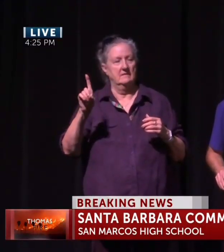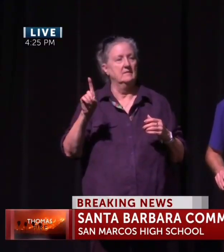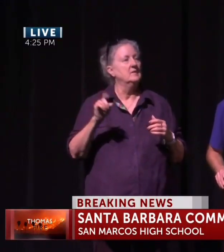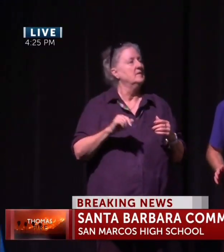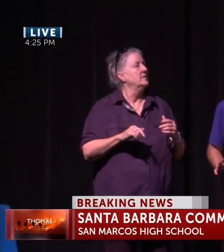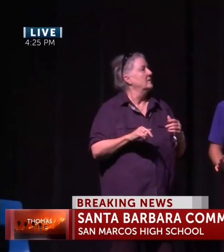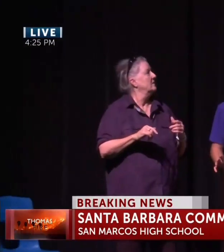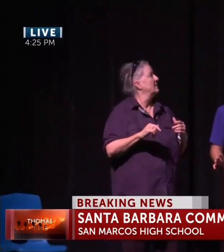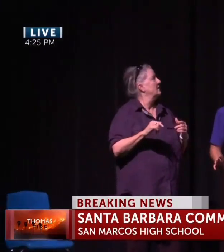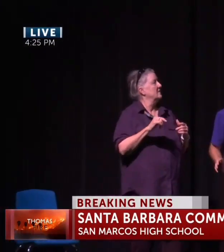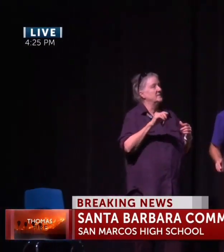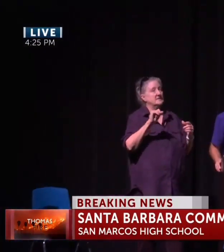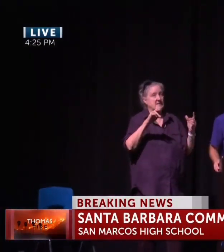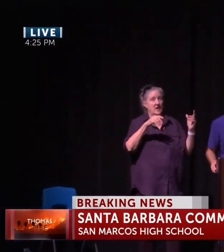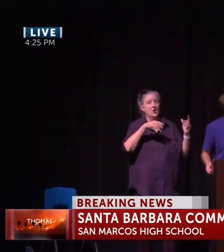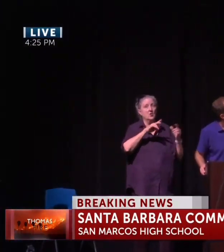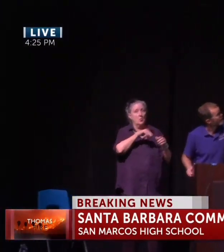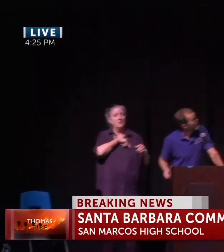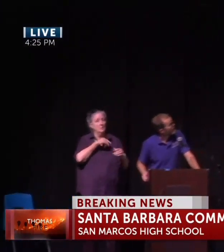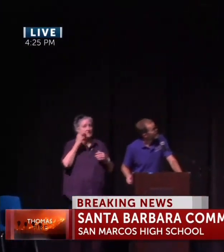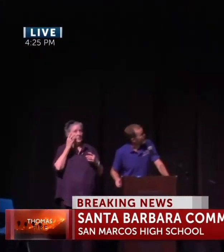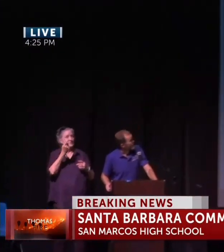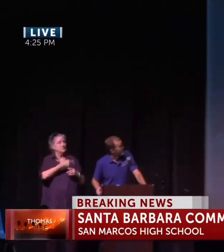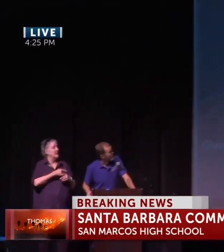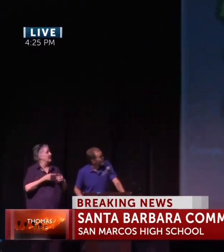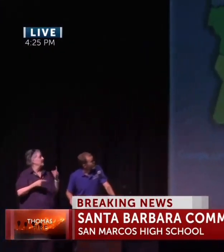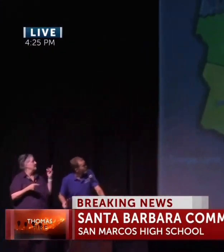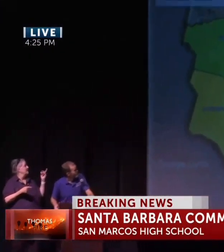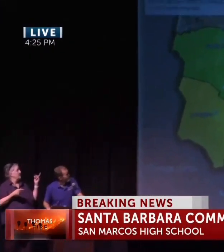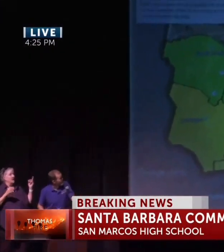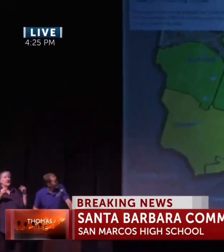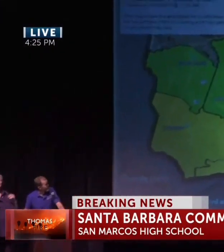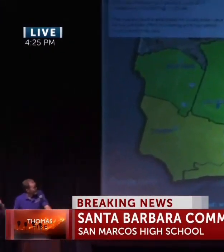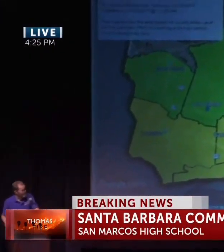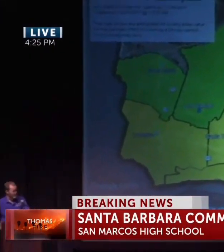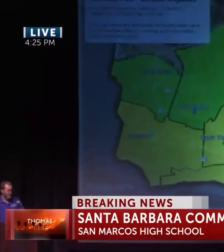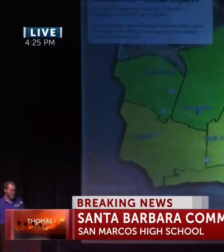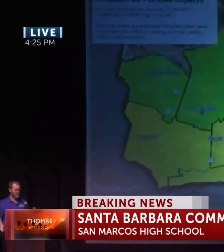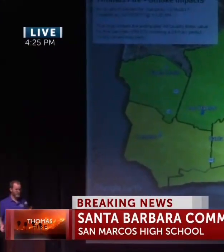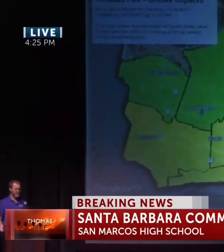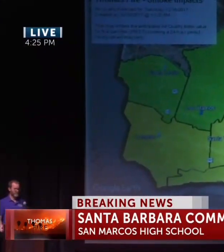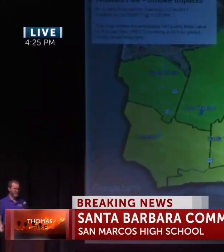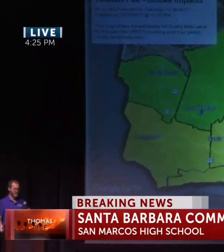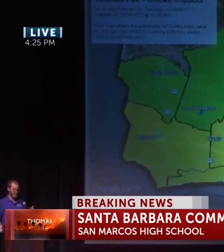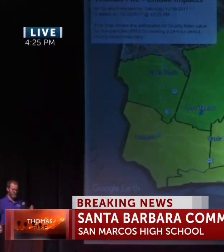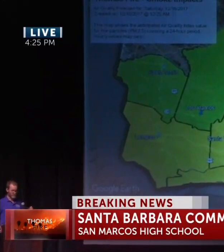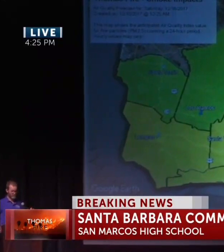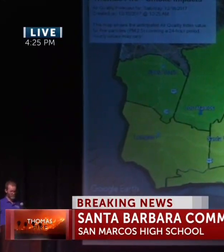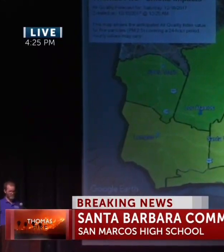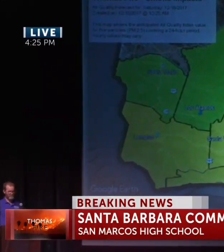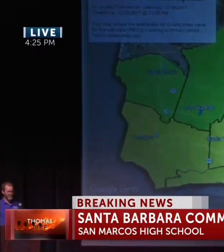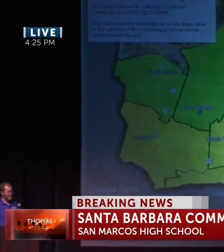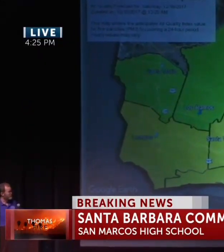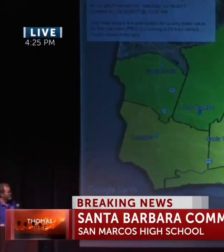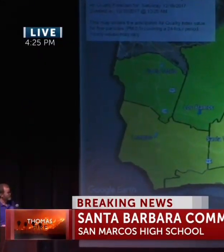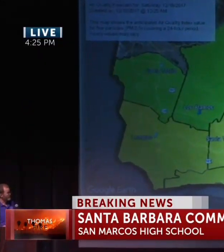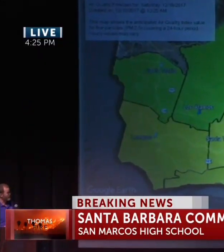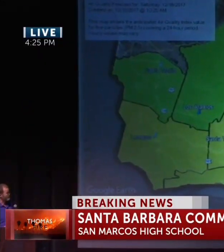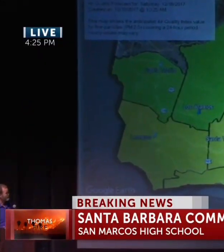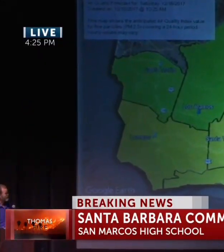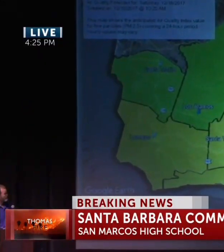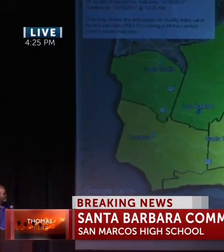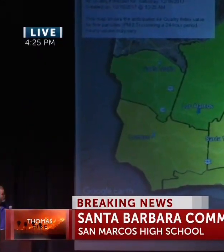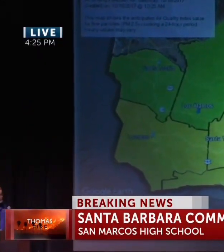This was the air quality we saw today. In the northern part of the county and then on through Goleta, it was good to